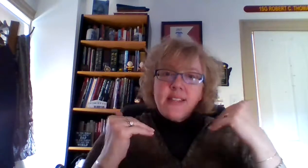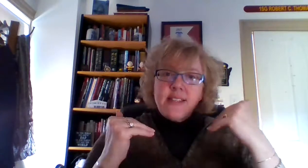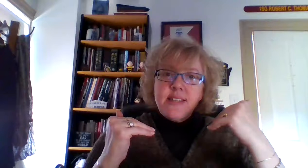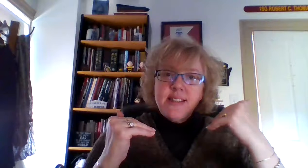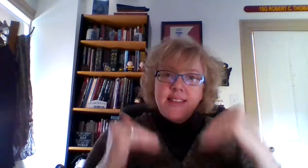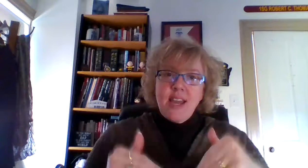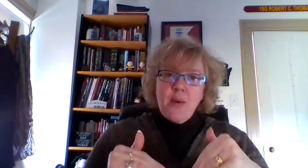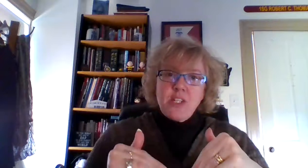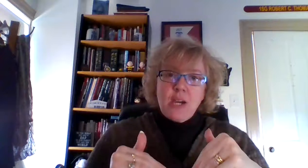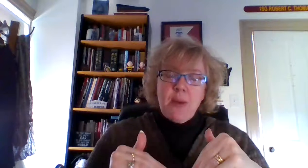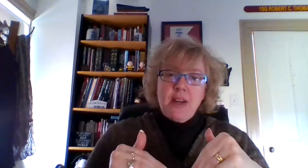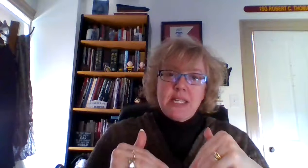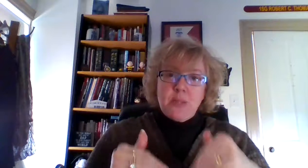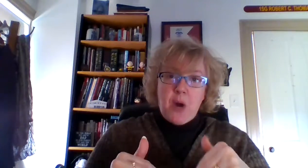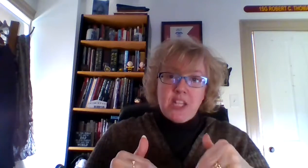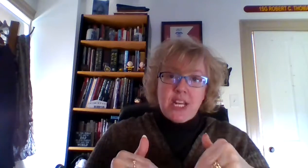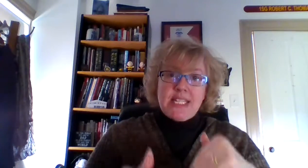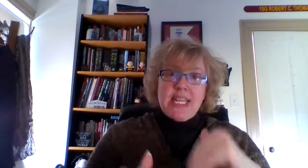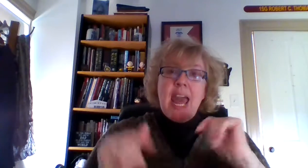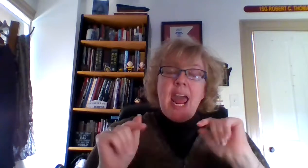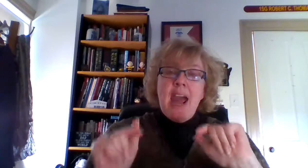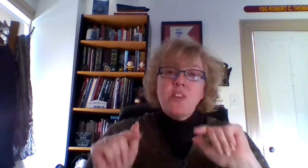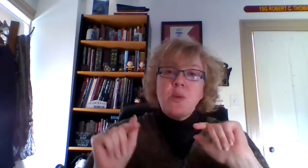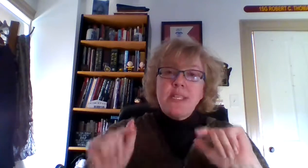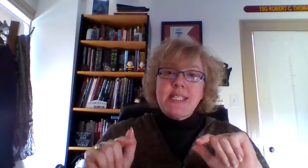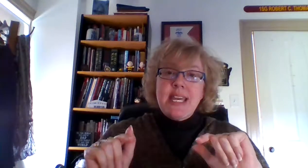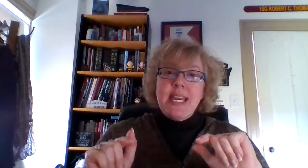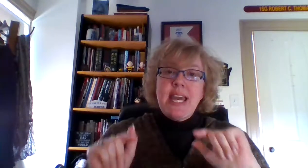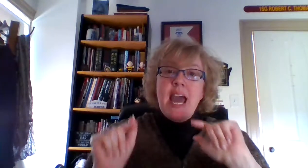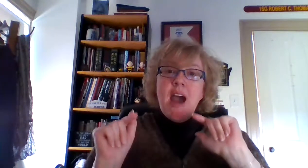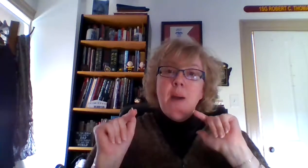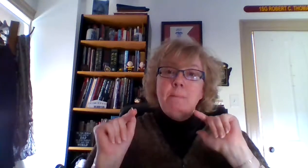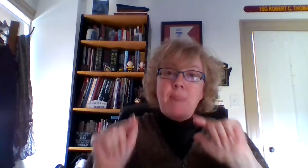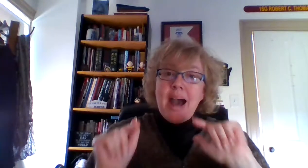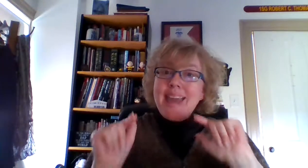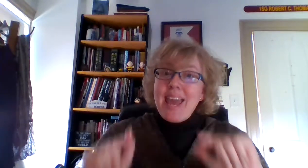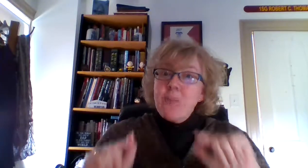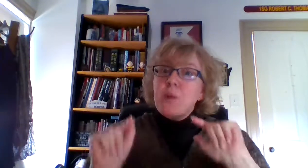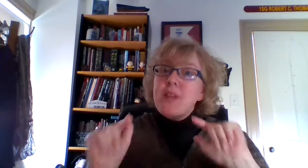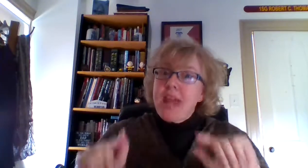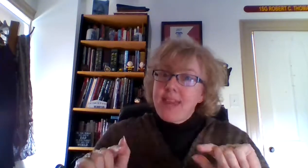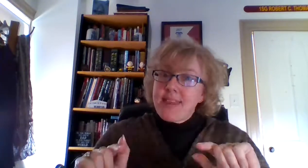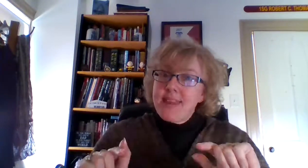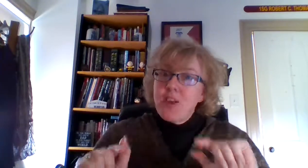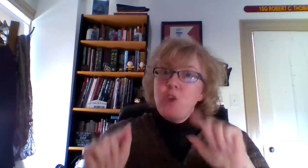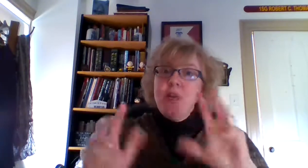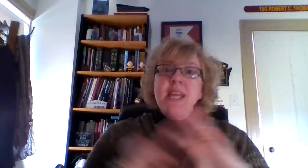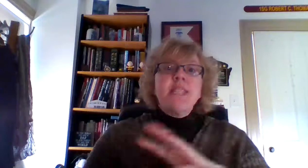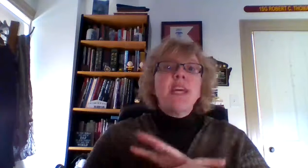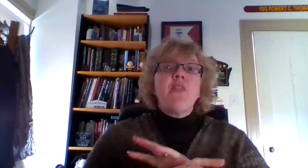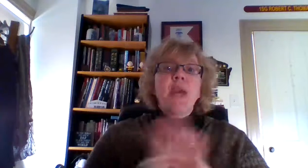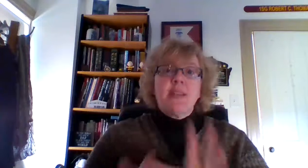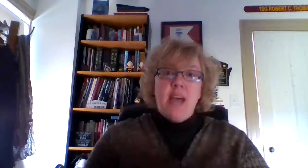next thing I want to talk about is the project. As you can see, by April 8th, you need to give me a